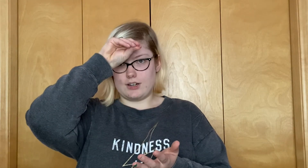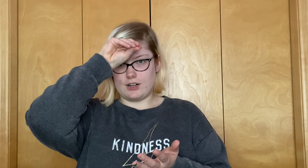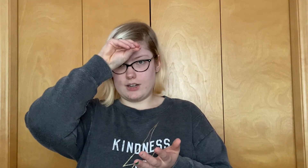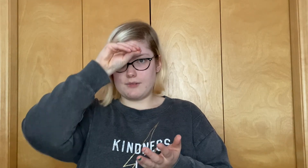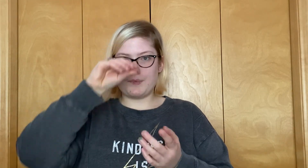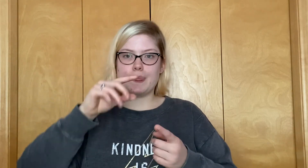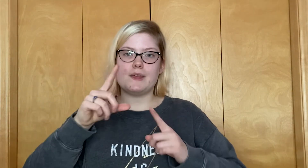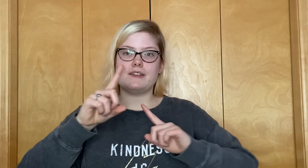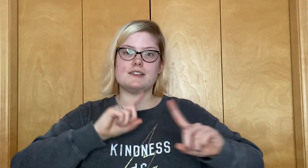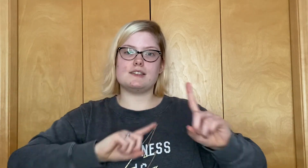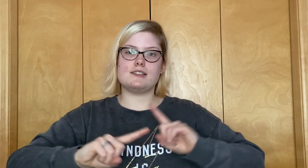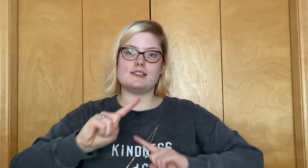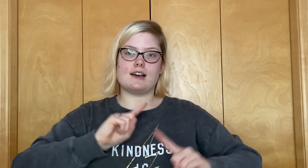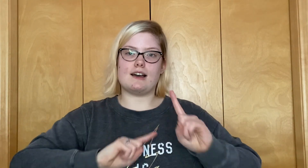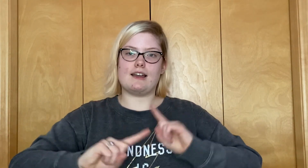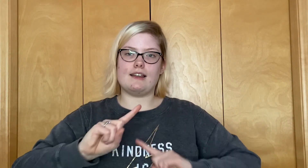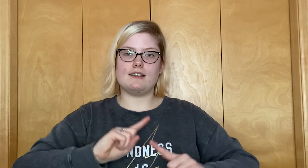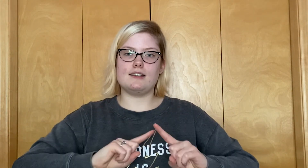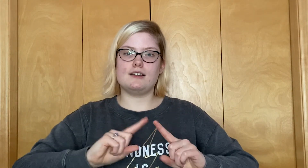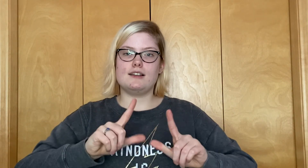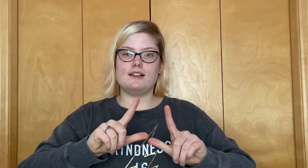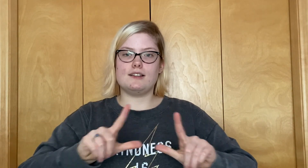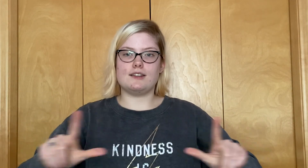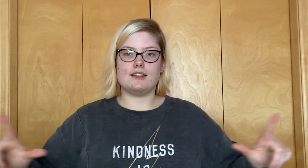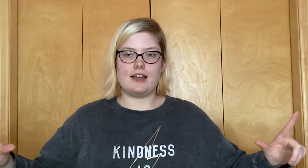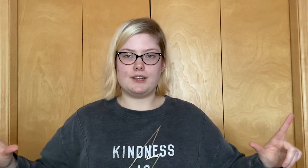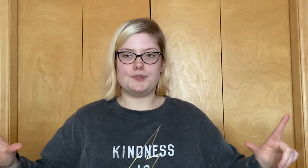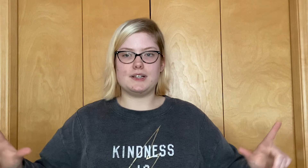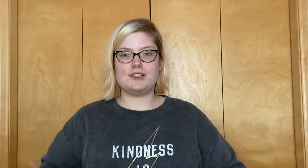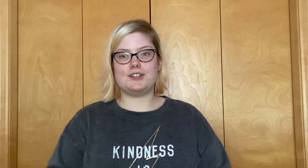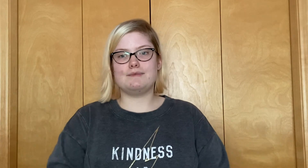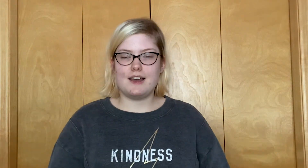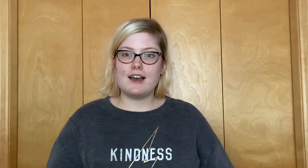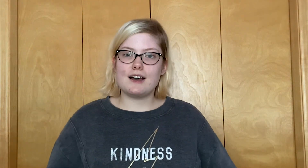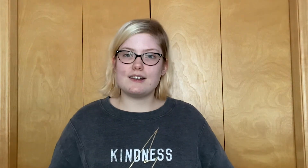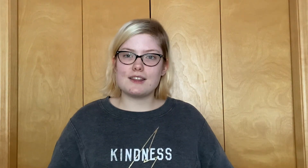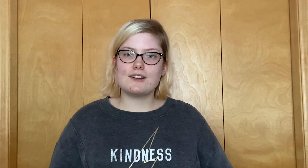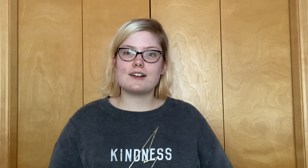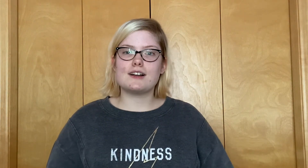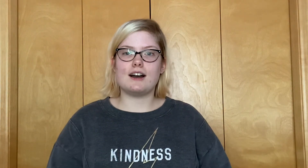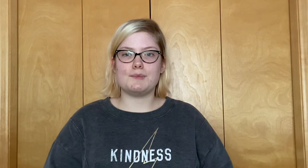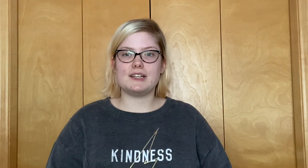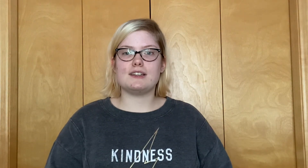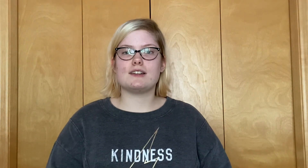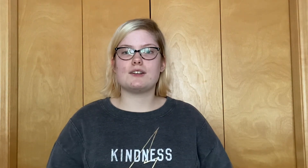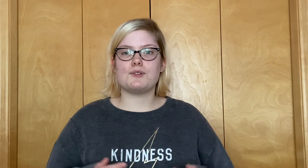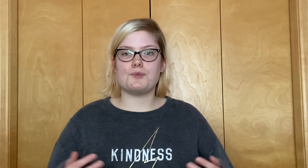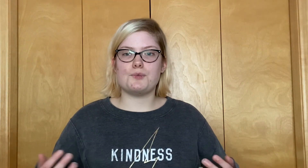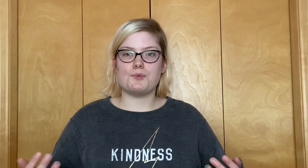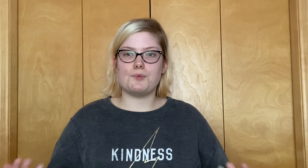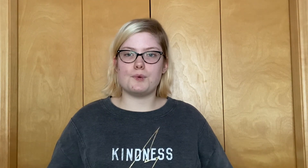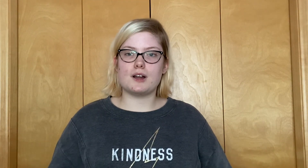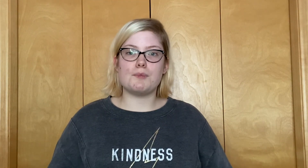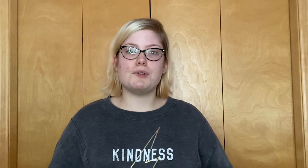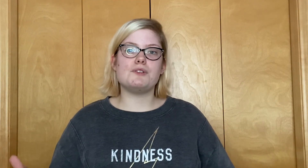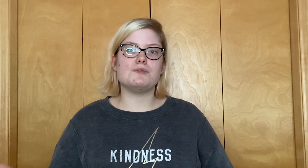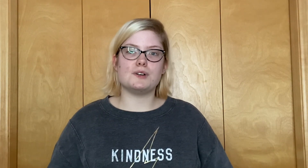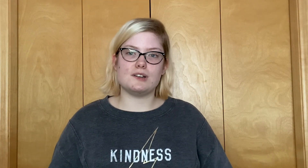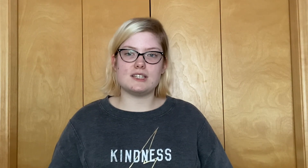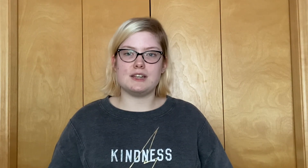learn sign language. Another common couple of words that you might